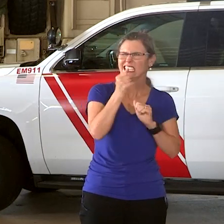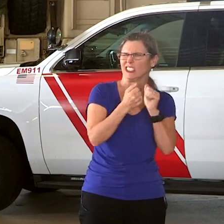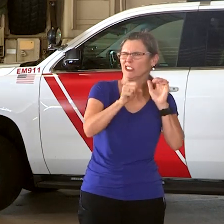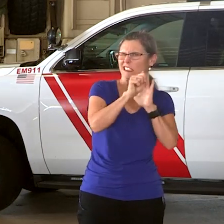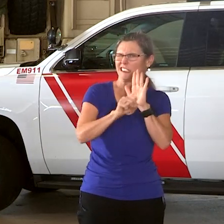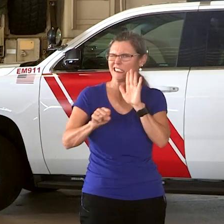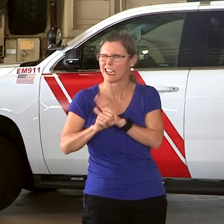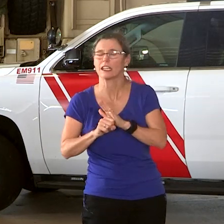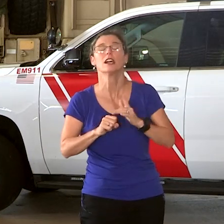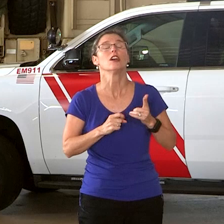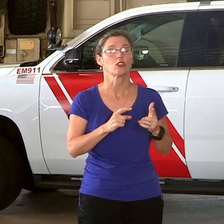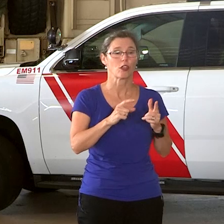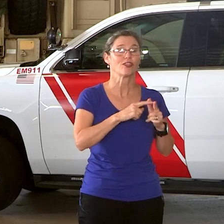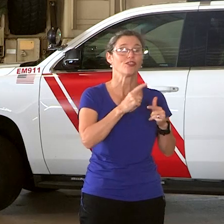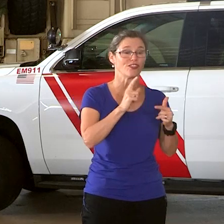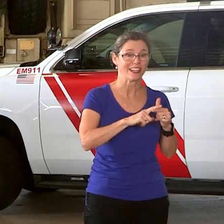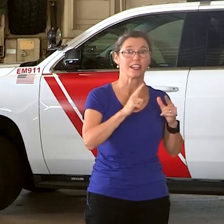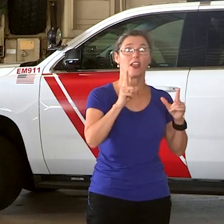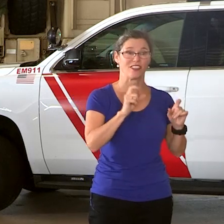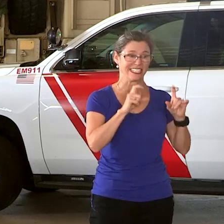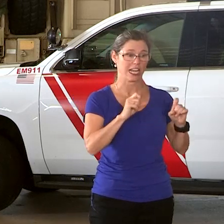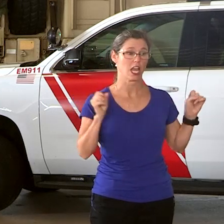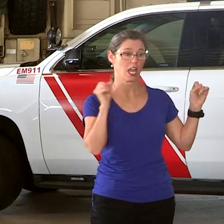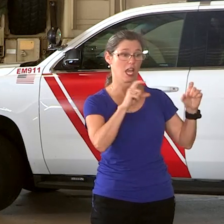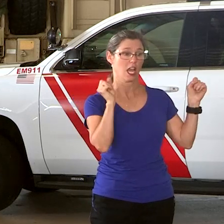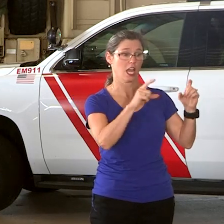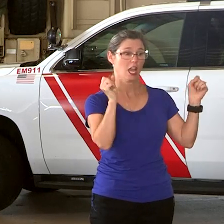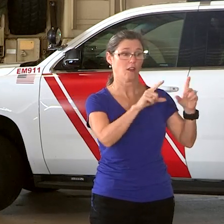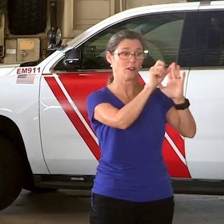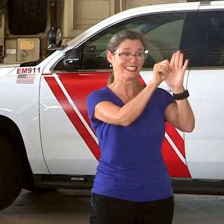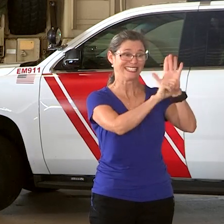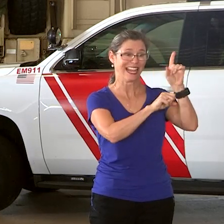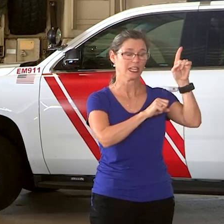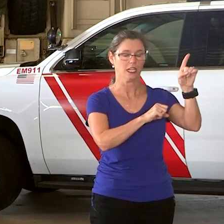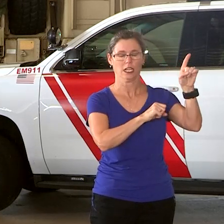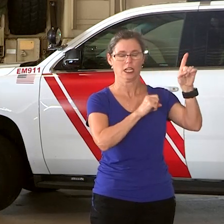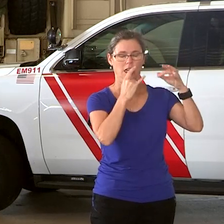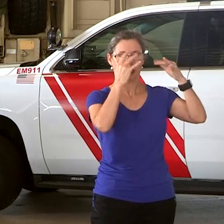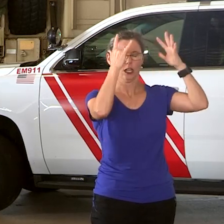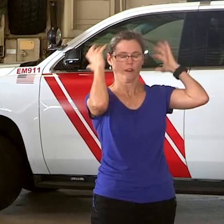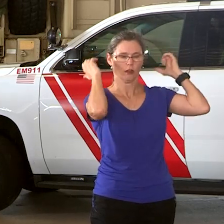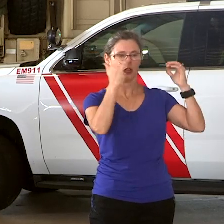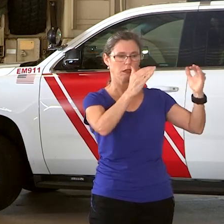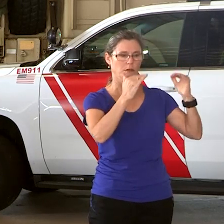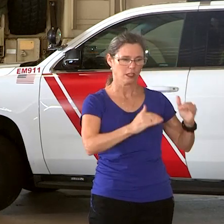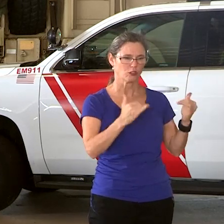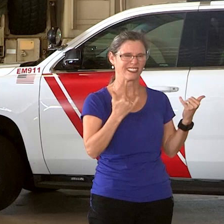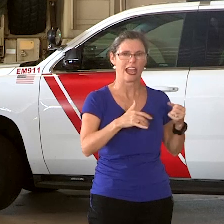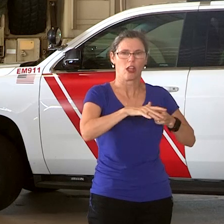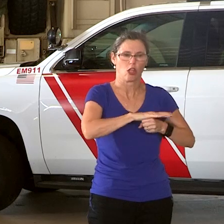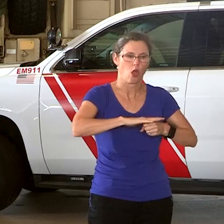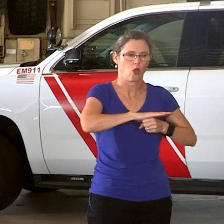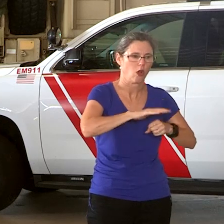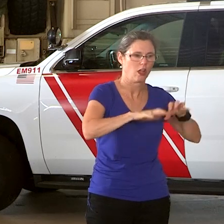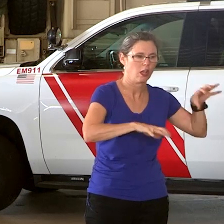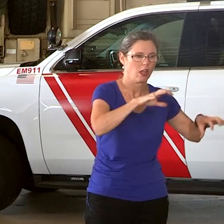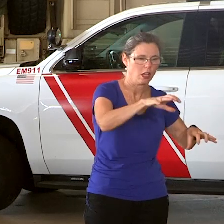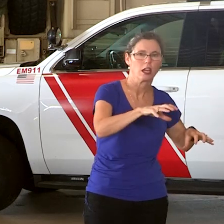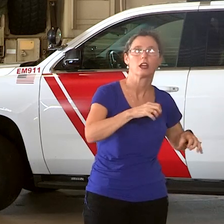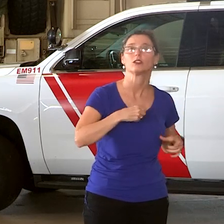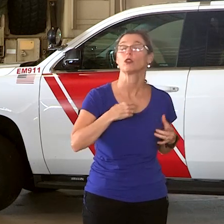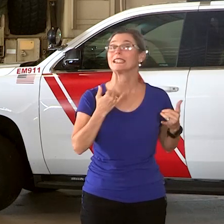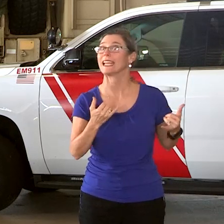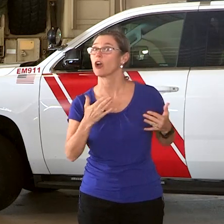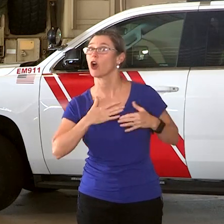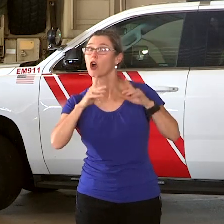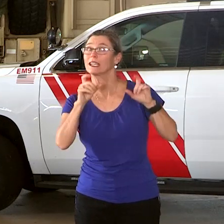began to be overwhelmed, and then those reagents were made available to the national laboratories, and that's where it sits right now. And so all of our testing